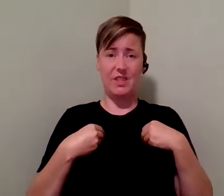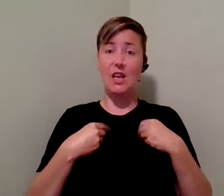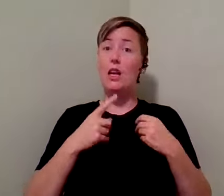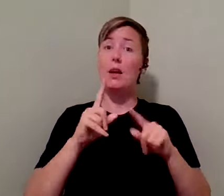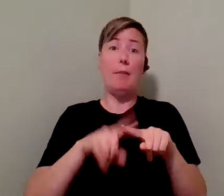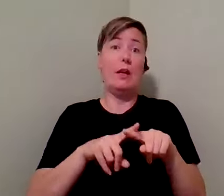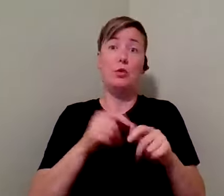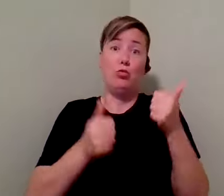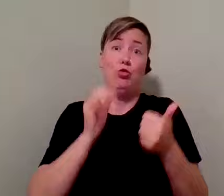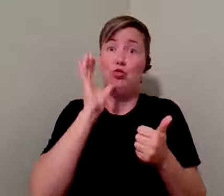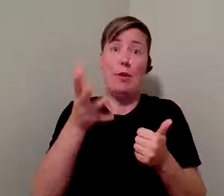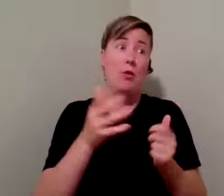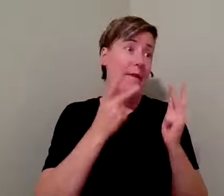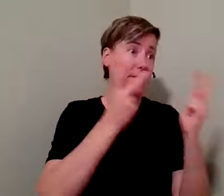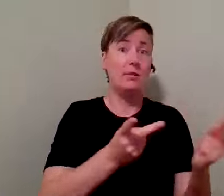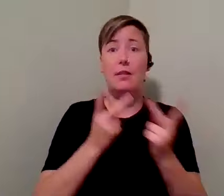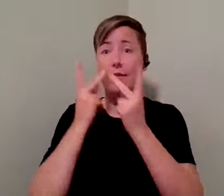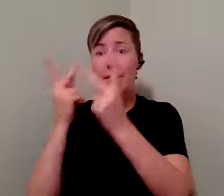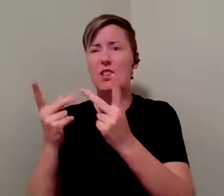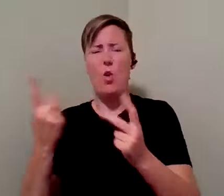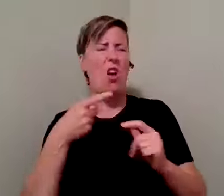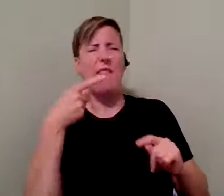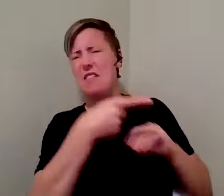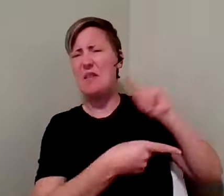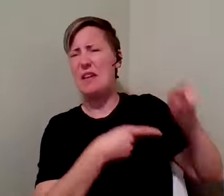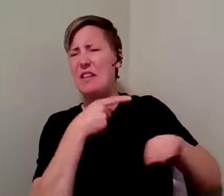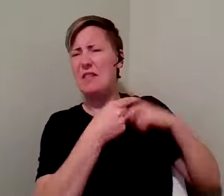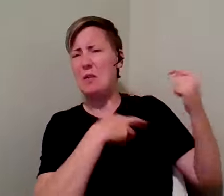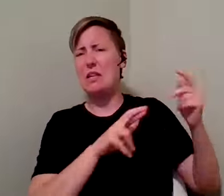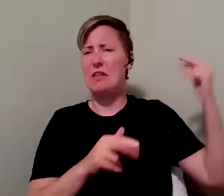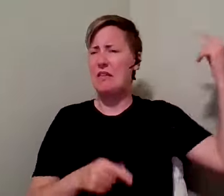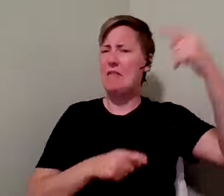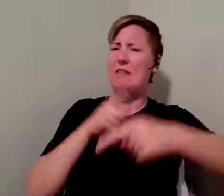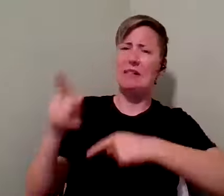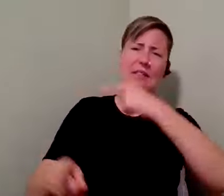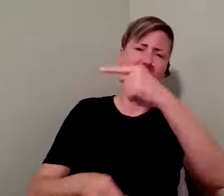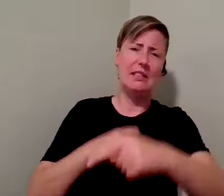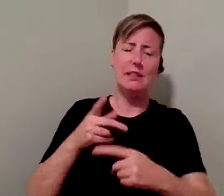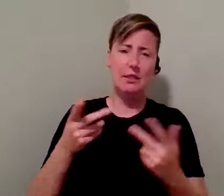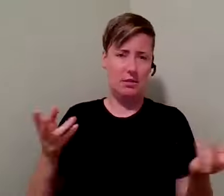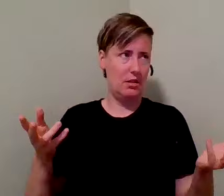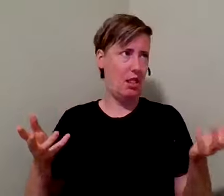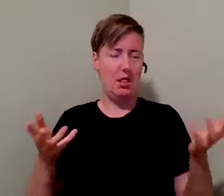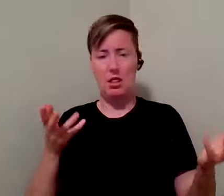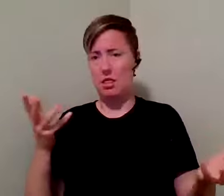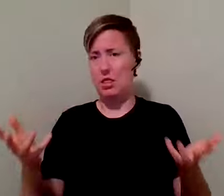assured that the other half was the wrong kind and going to a warm place. So that grounding wasn't good. Compounding